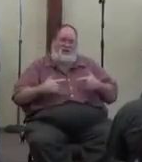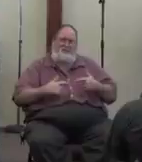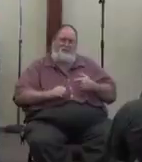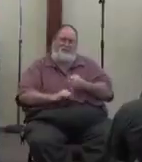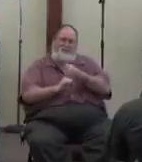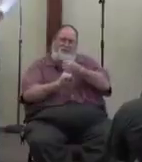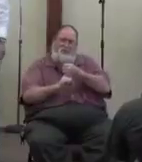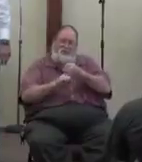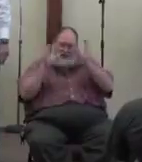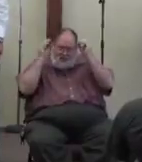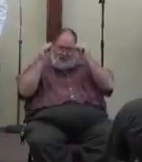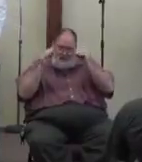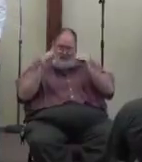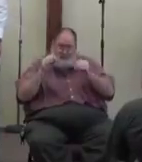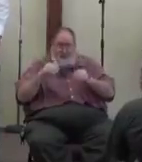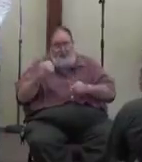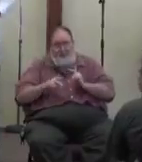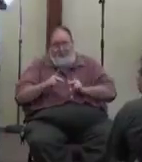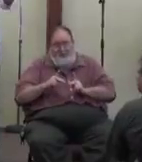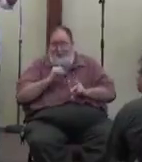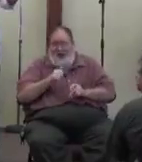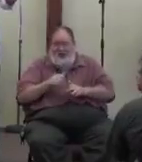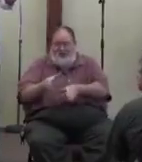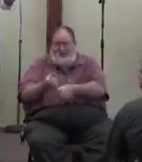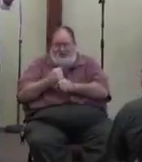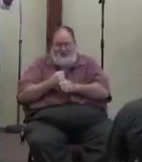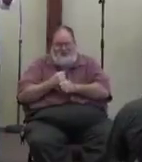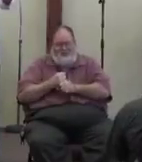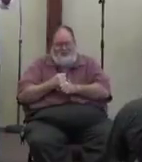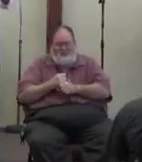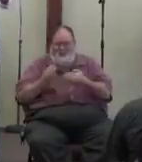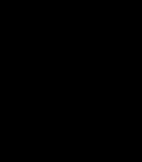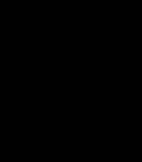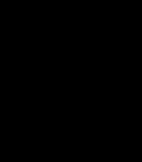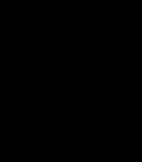teaching, and people didn't accept it. Hardly anybody accepted it.